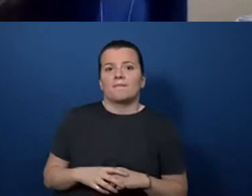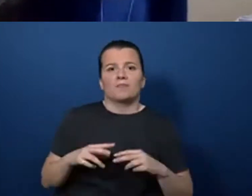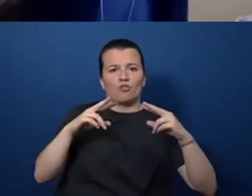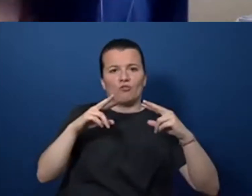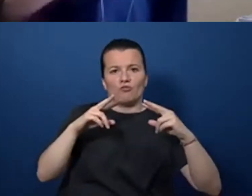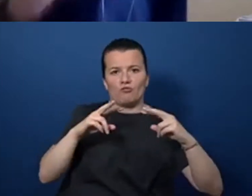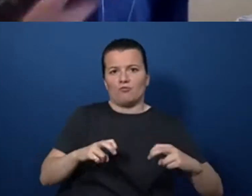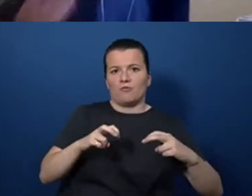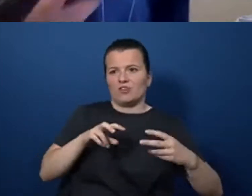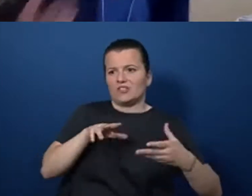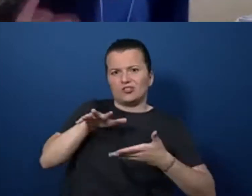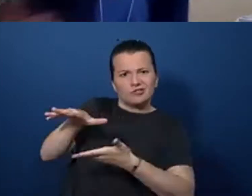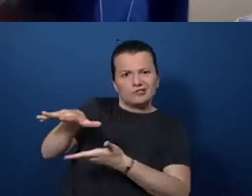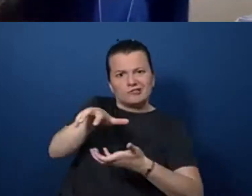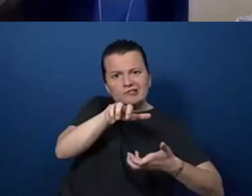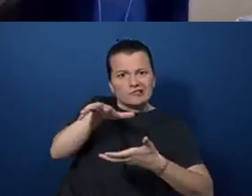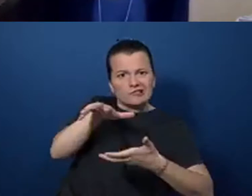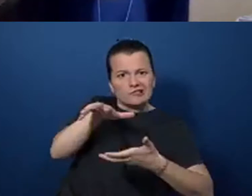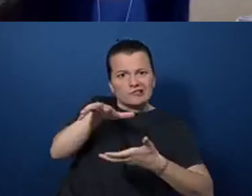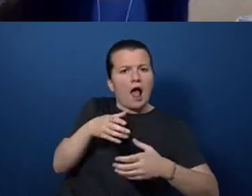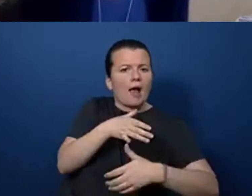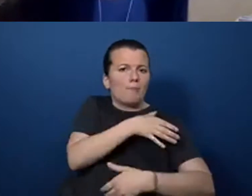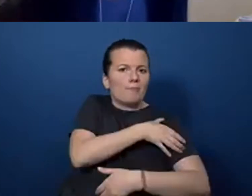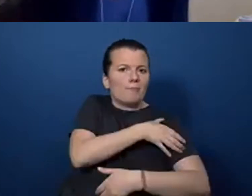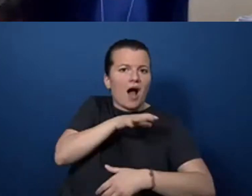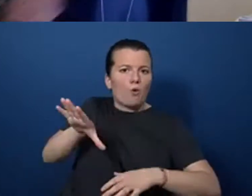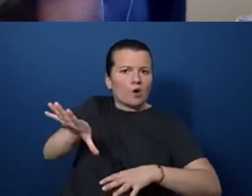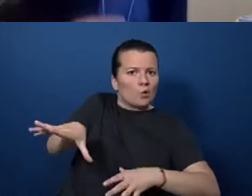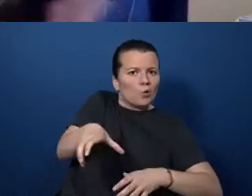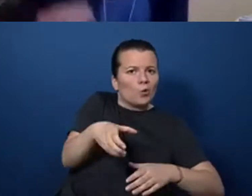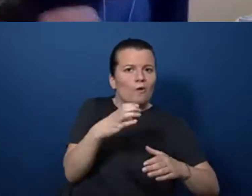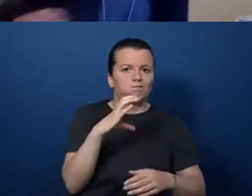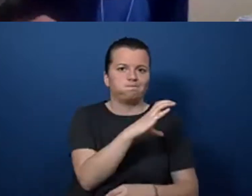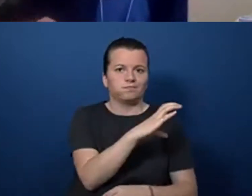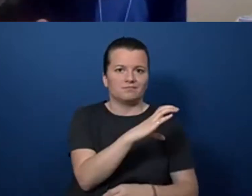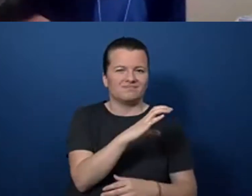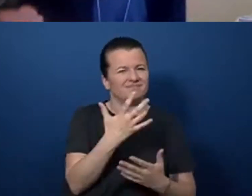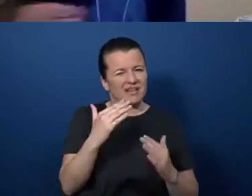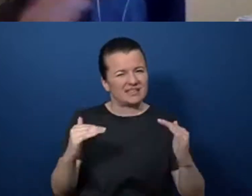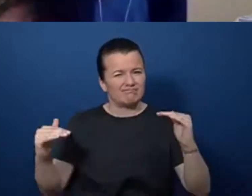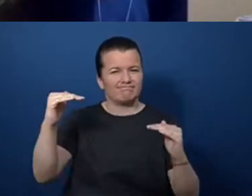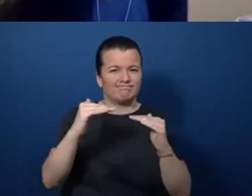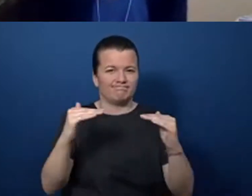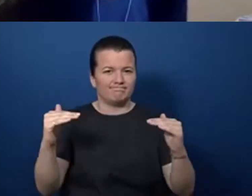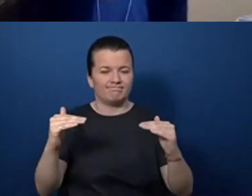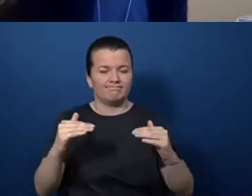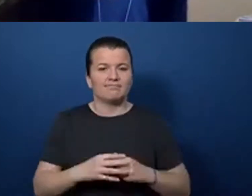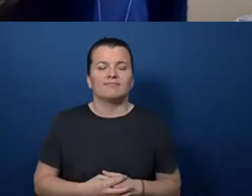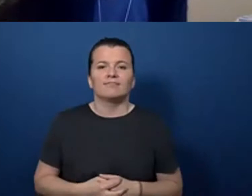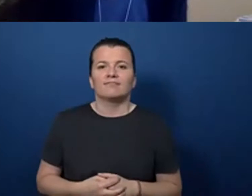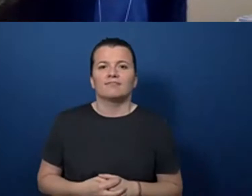involved. And a participatory kind of inclusive approach to research has the potential to build the skills of people